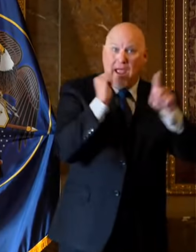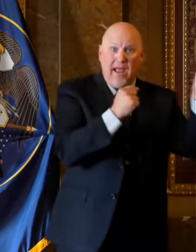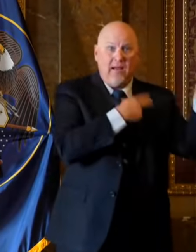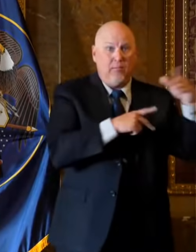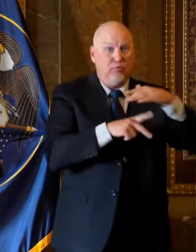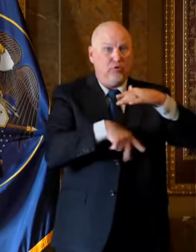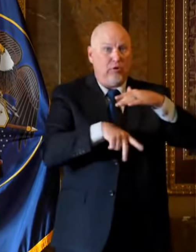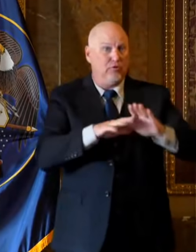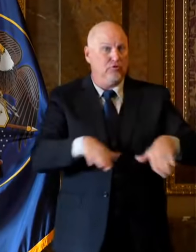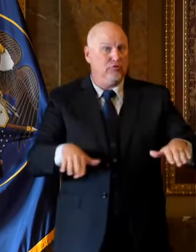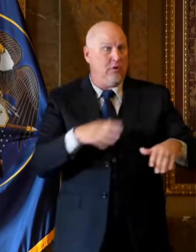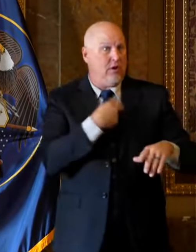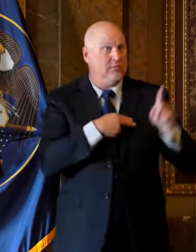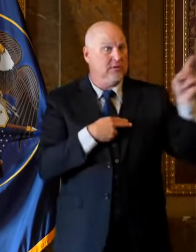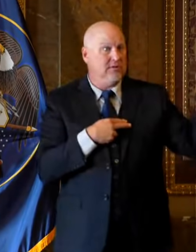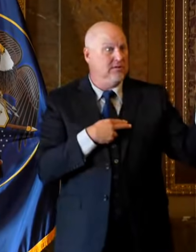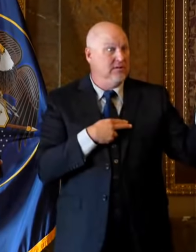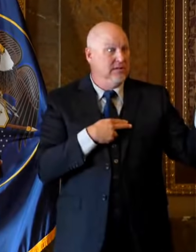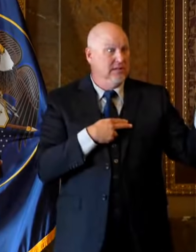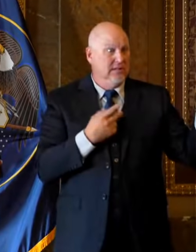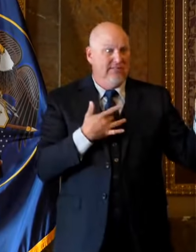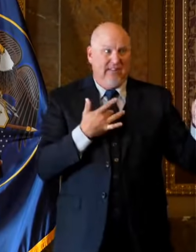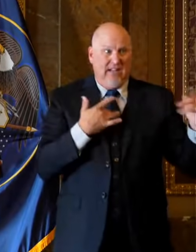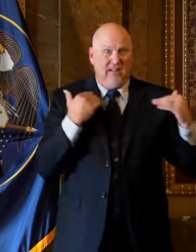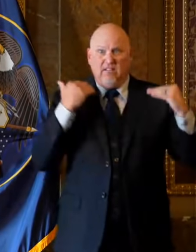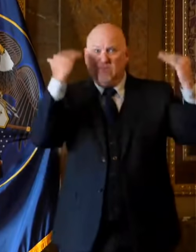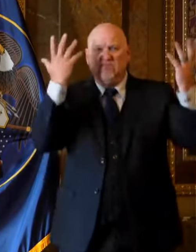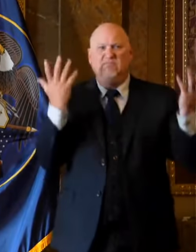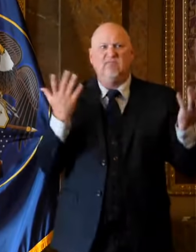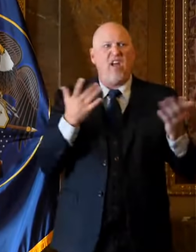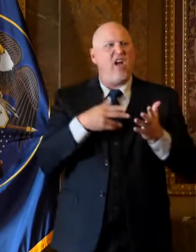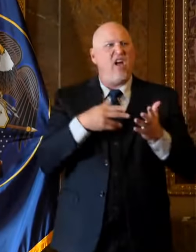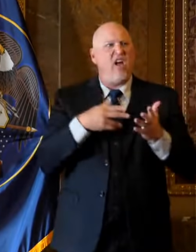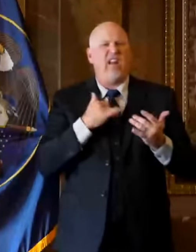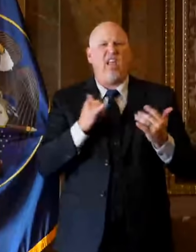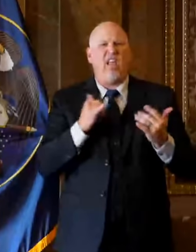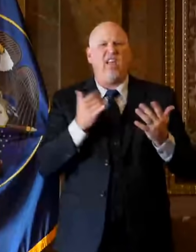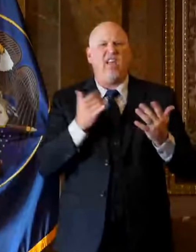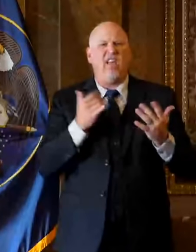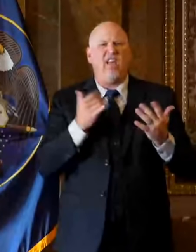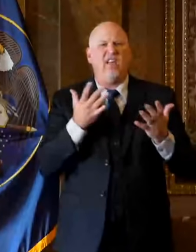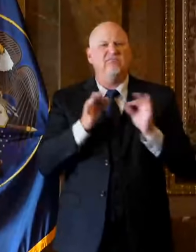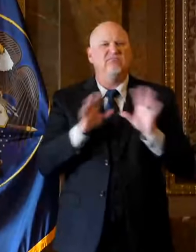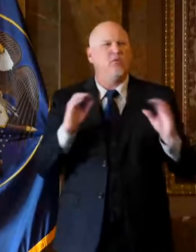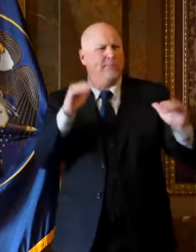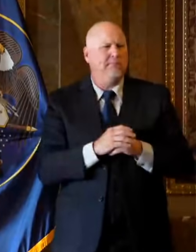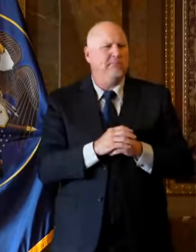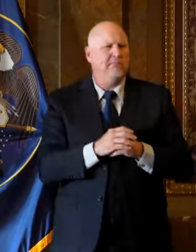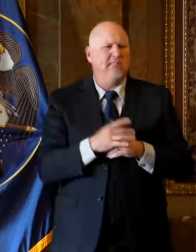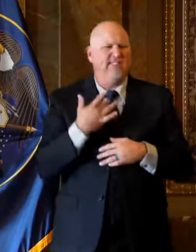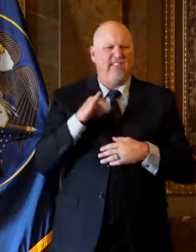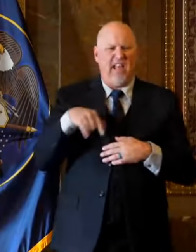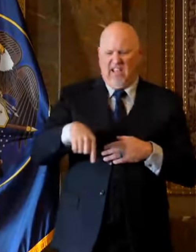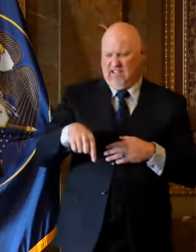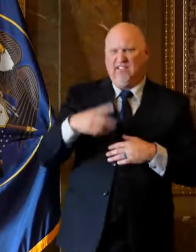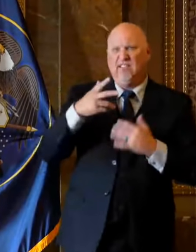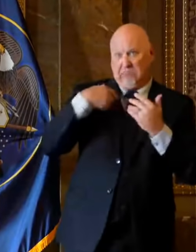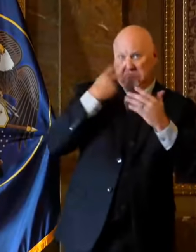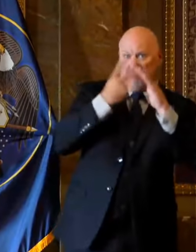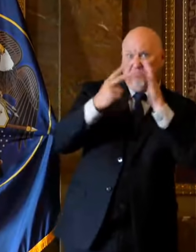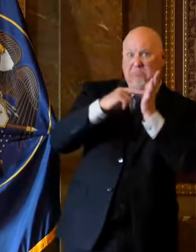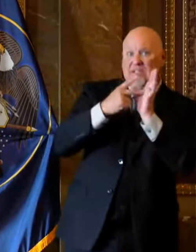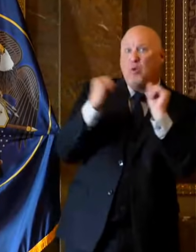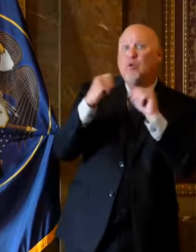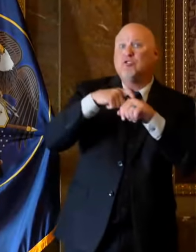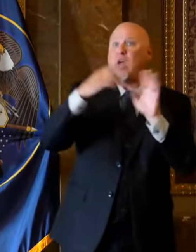as we expect the numbers to continue to go up with limited capacity to care for those children. So we are all asking in